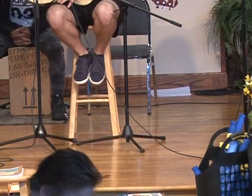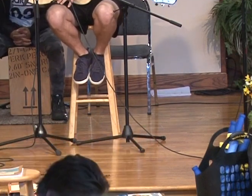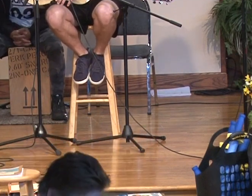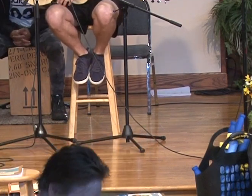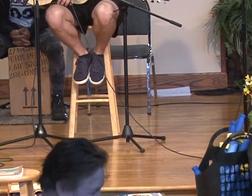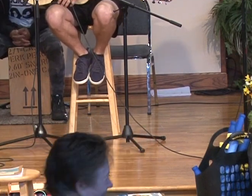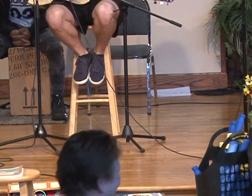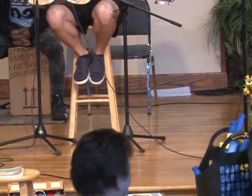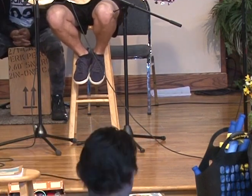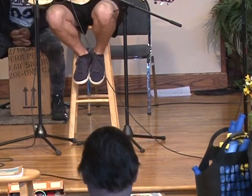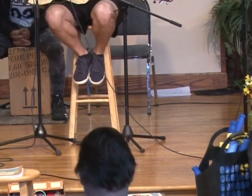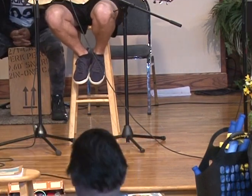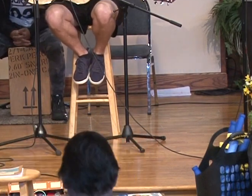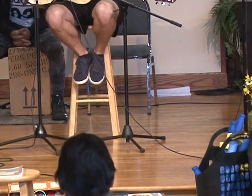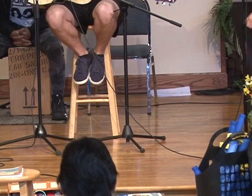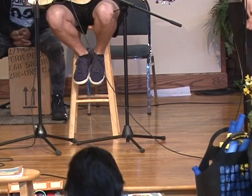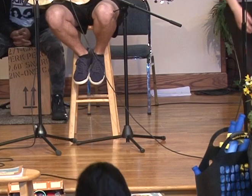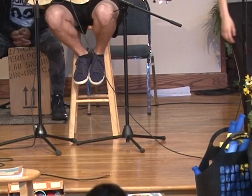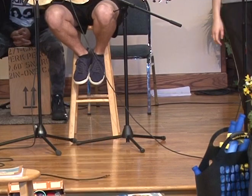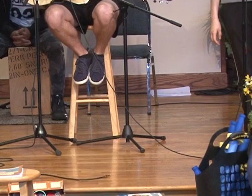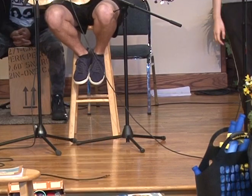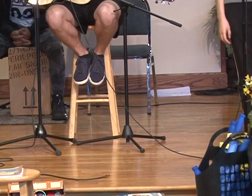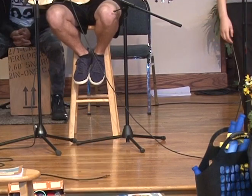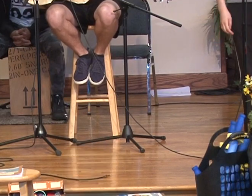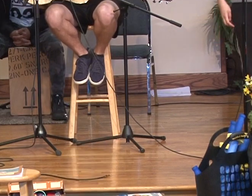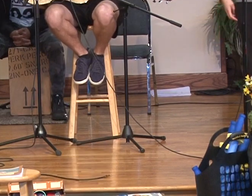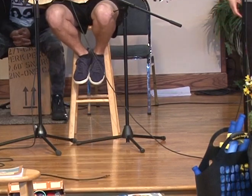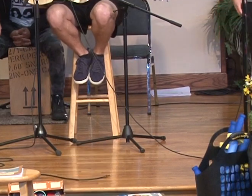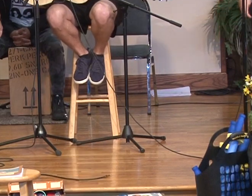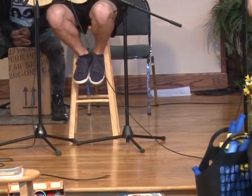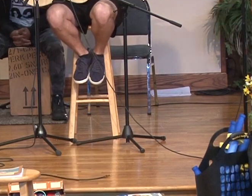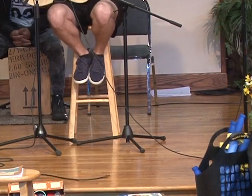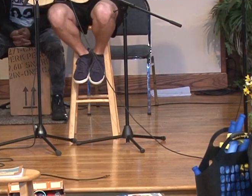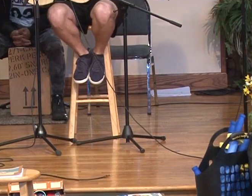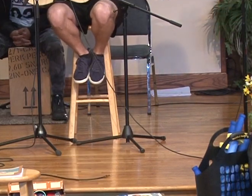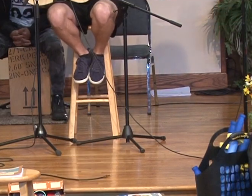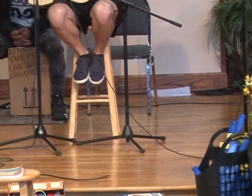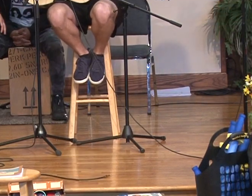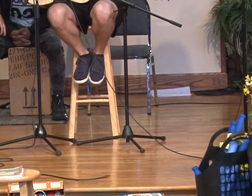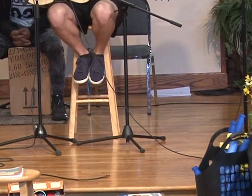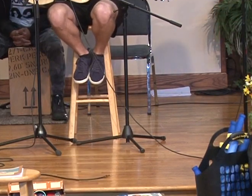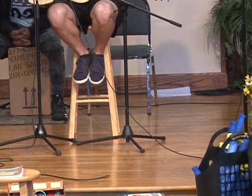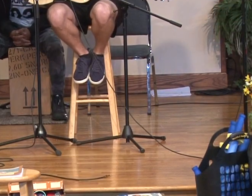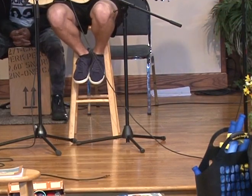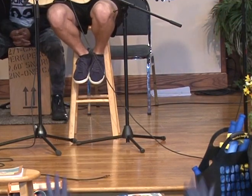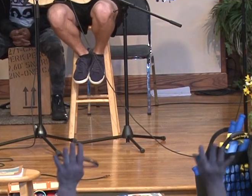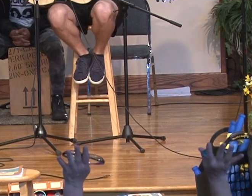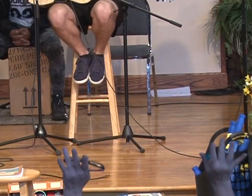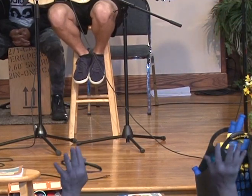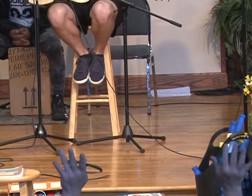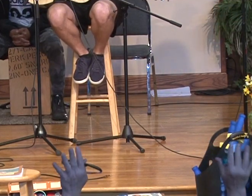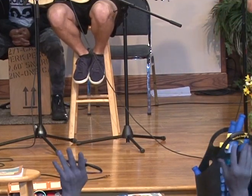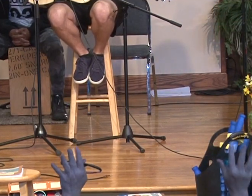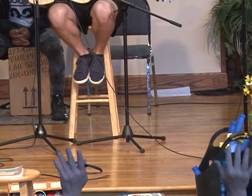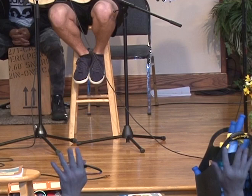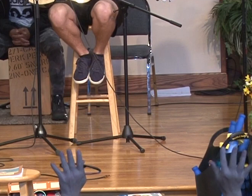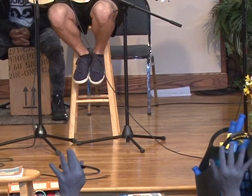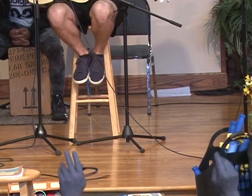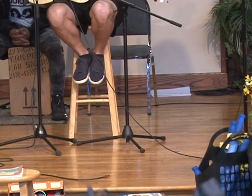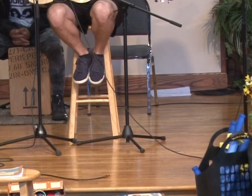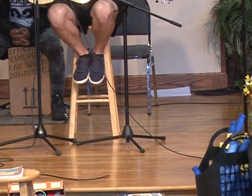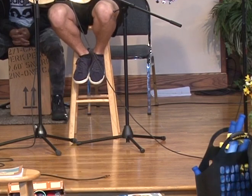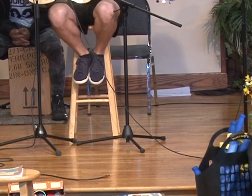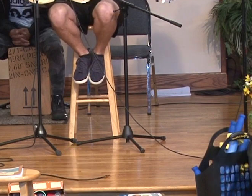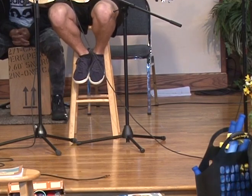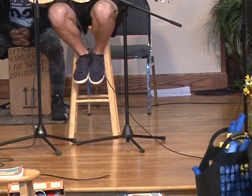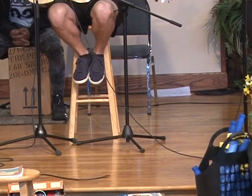I know you too. How you doing, Josiah? Well, I'm going to pray. So can everybody show me your hands like this? Just like this. I'm sure